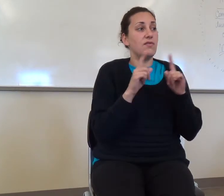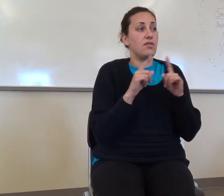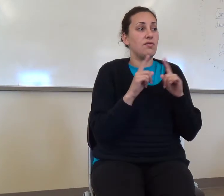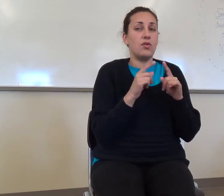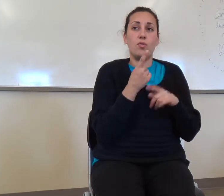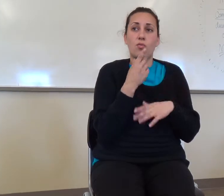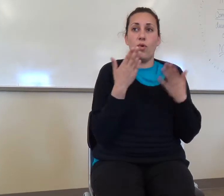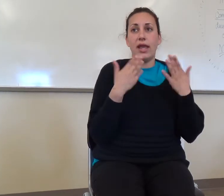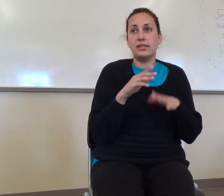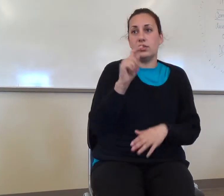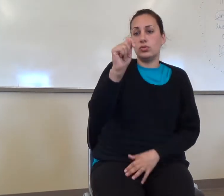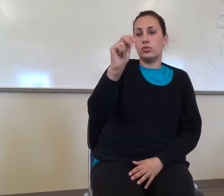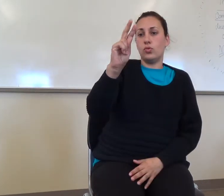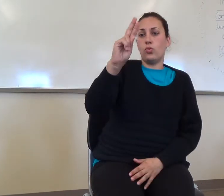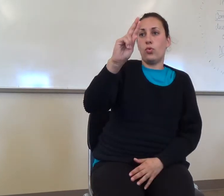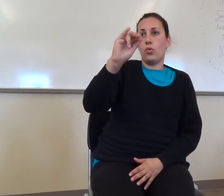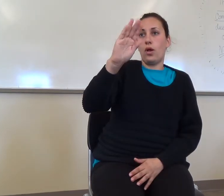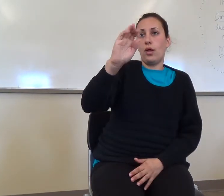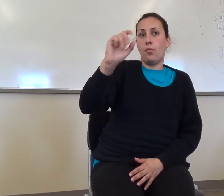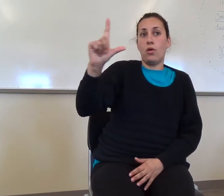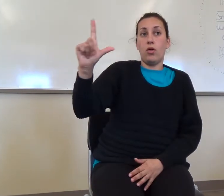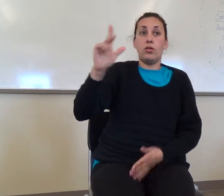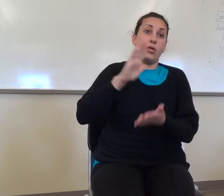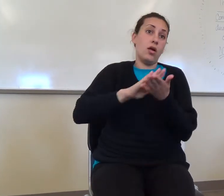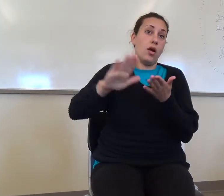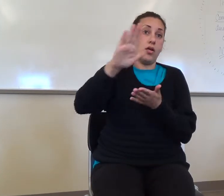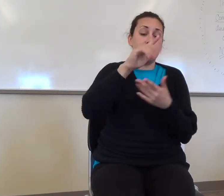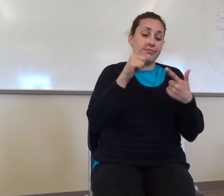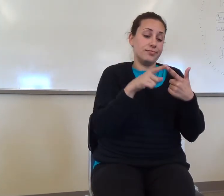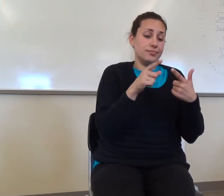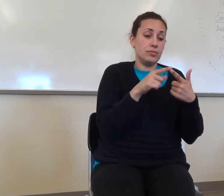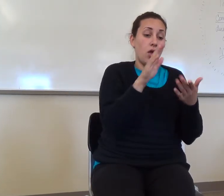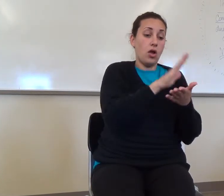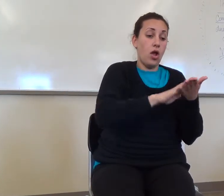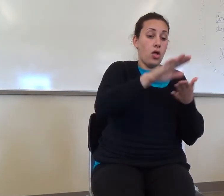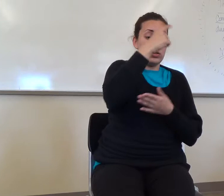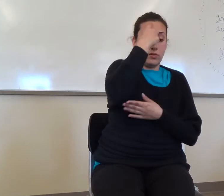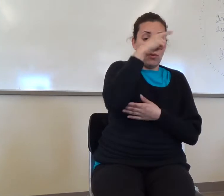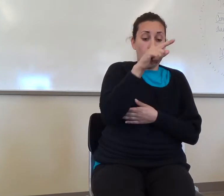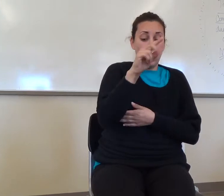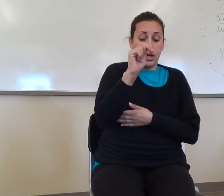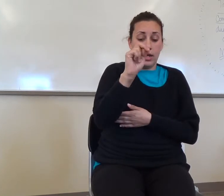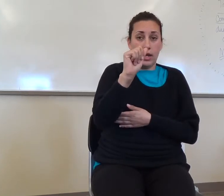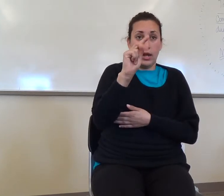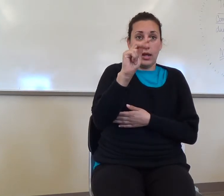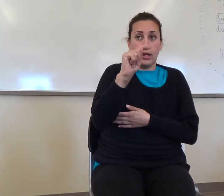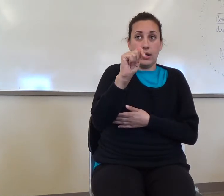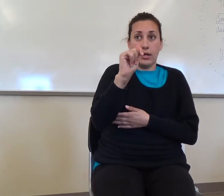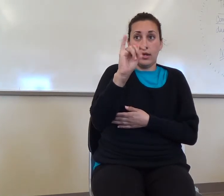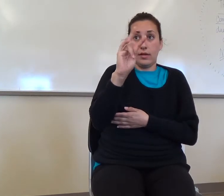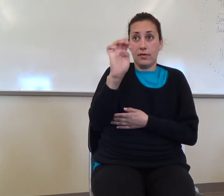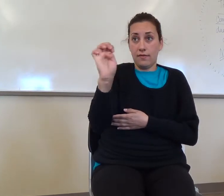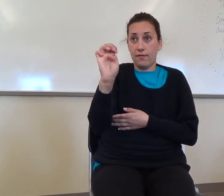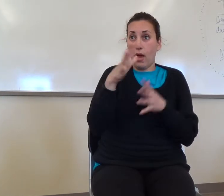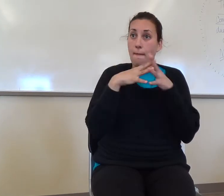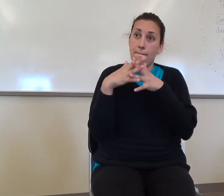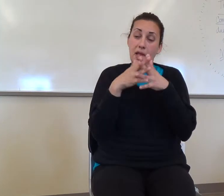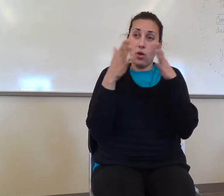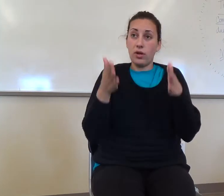Tribal colleges would work. Colleges for Native Americans would work. There isn't one